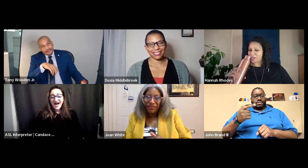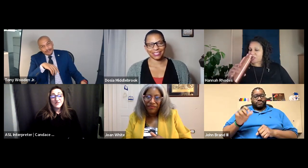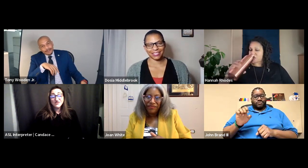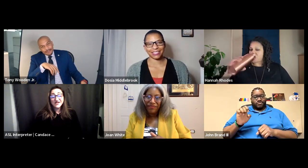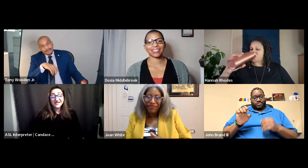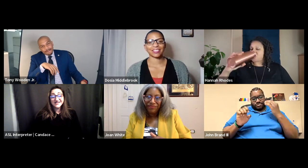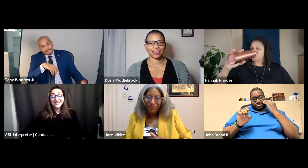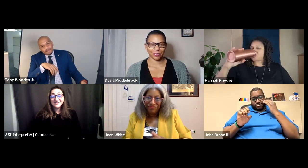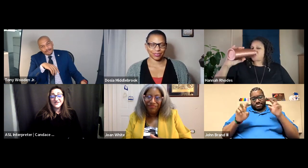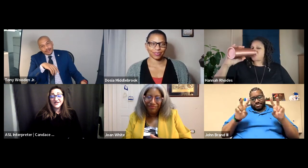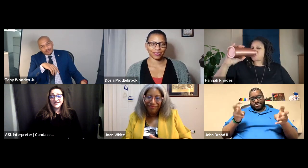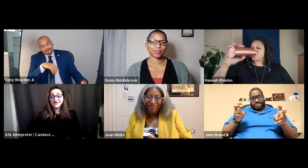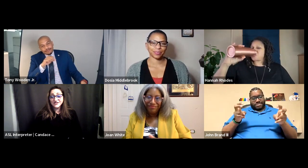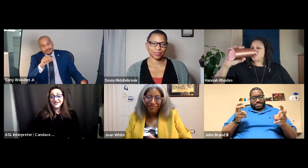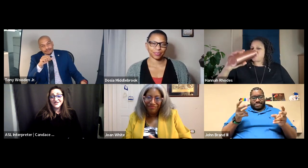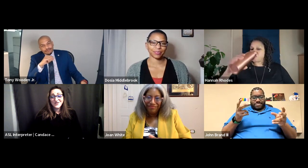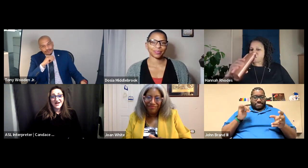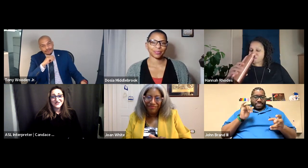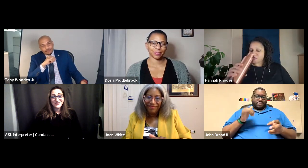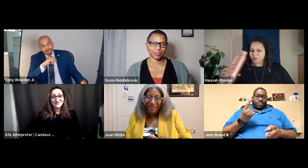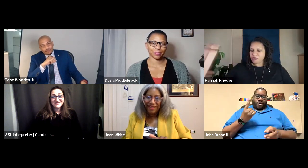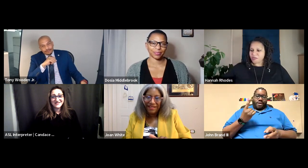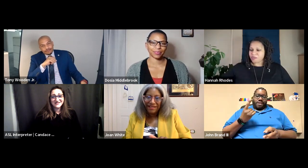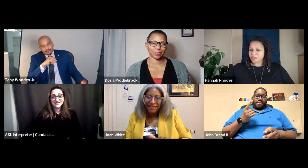I mean, really, it takes a village. You know that term, it takes a